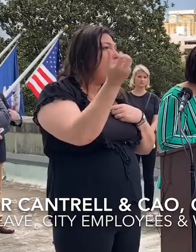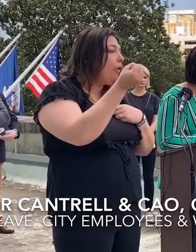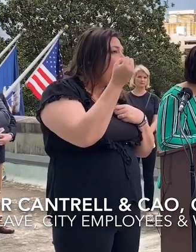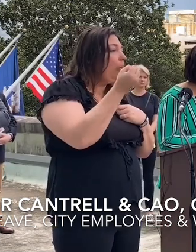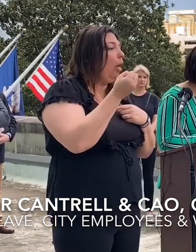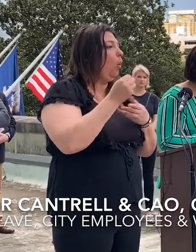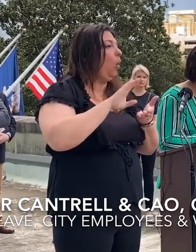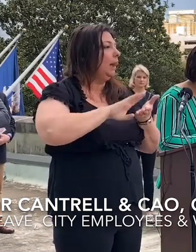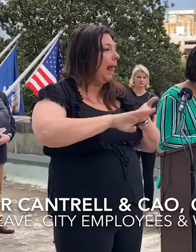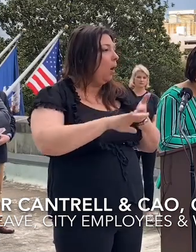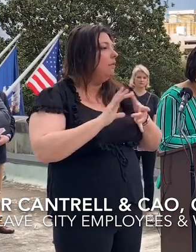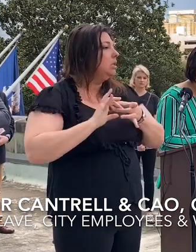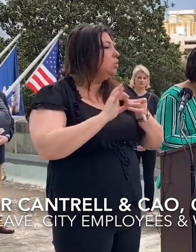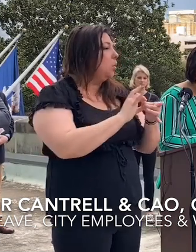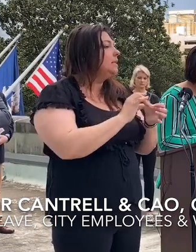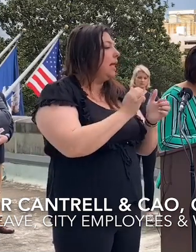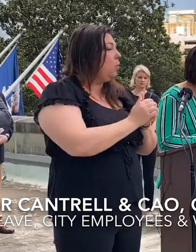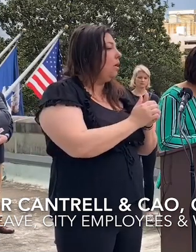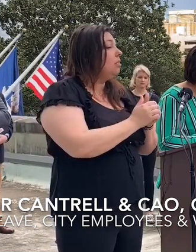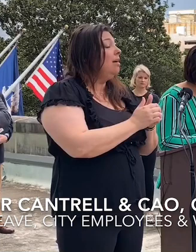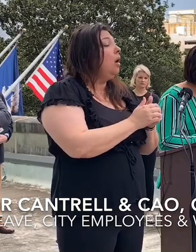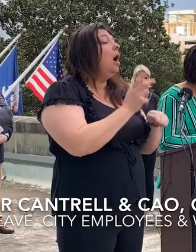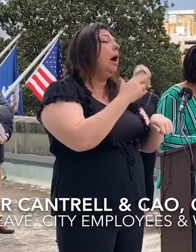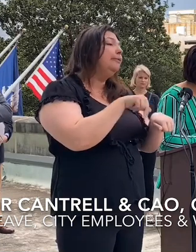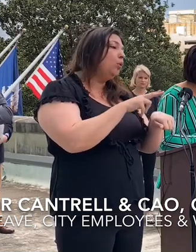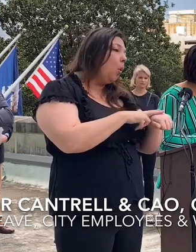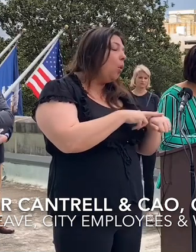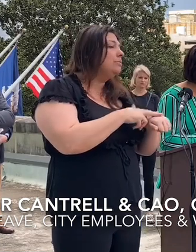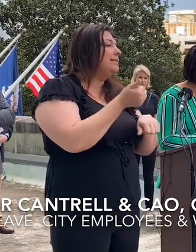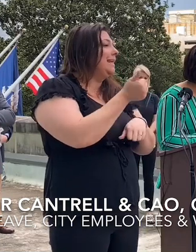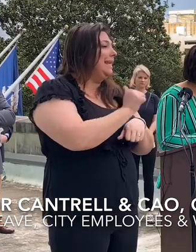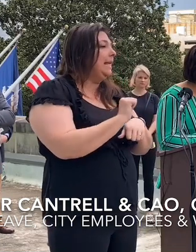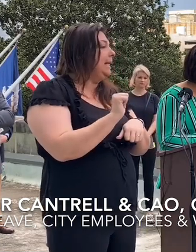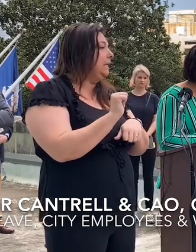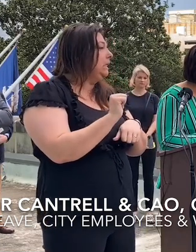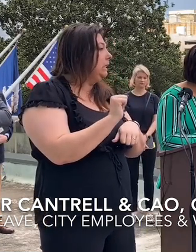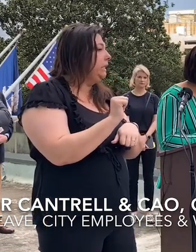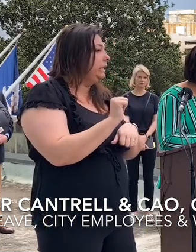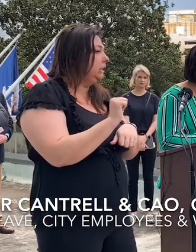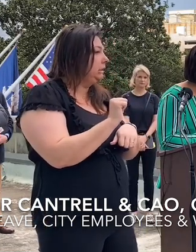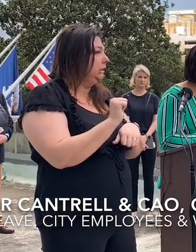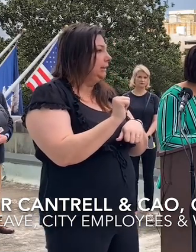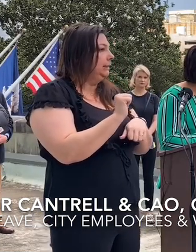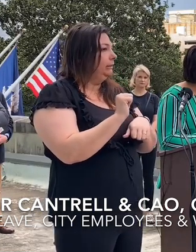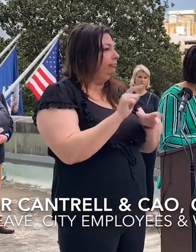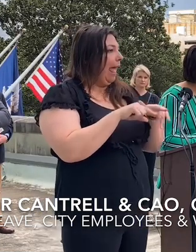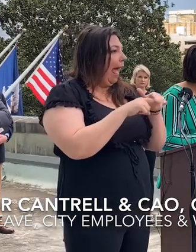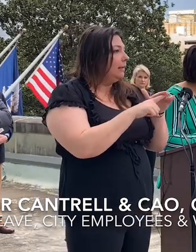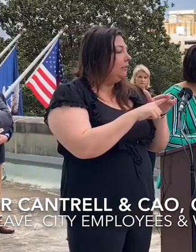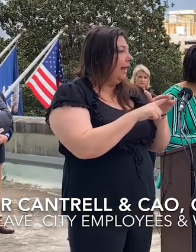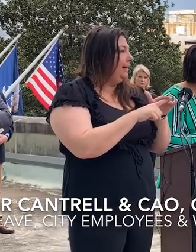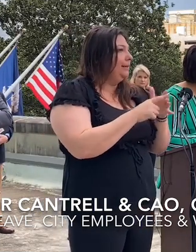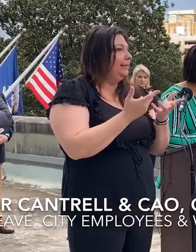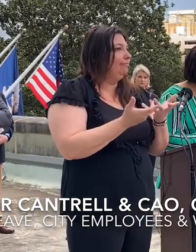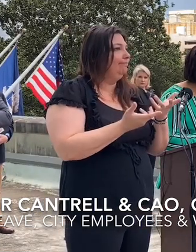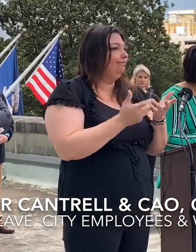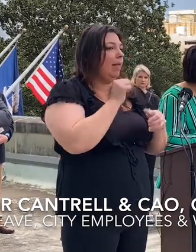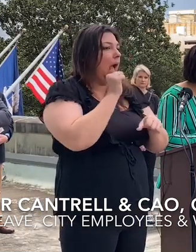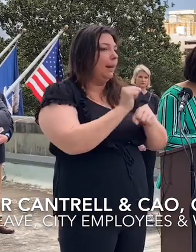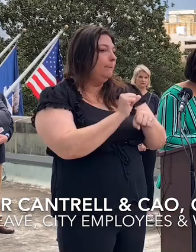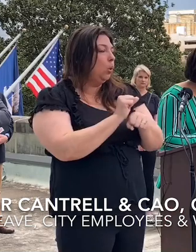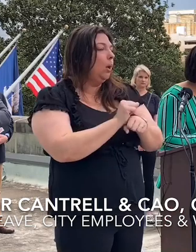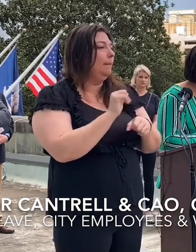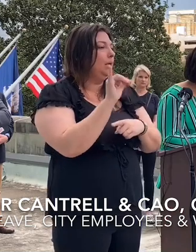layoffs associated with that. Of course, if any of that is, activated, the unemployment